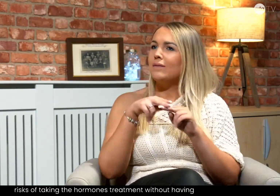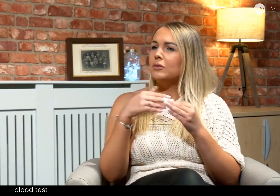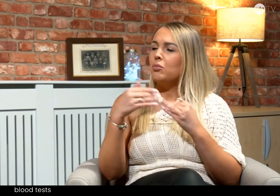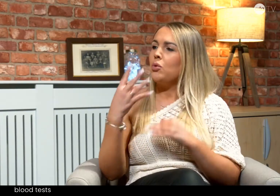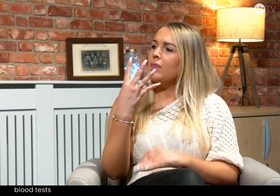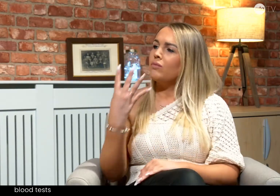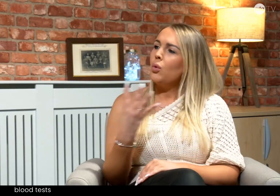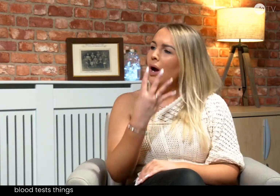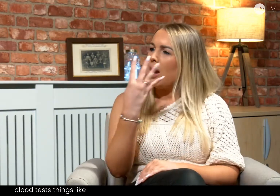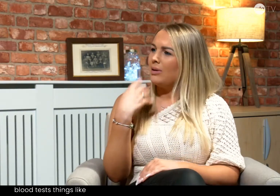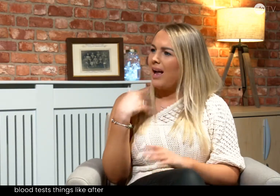attacks